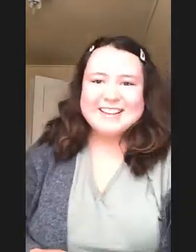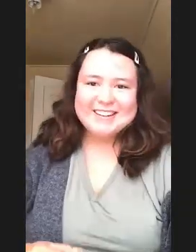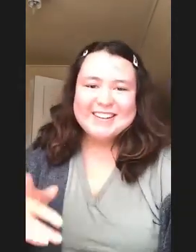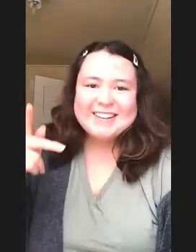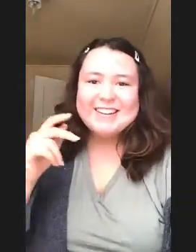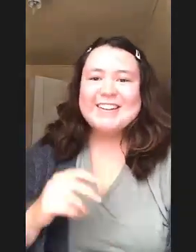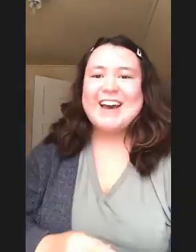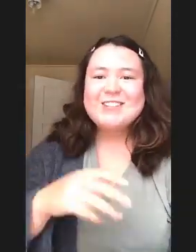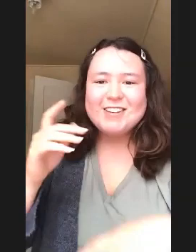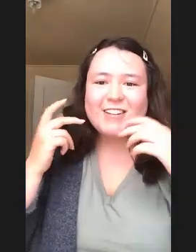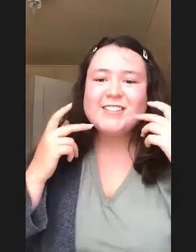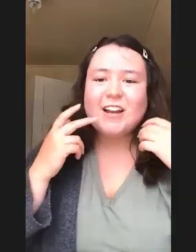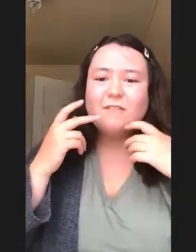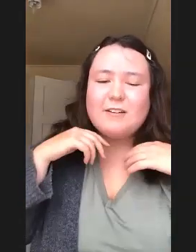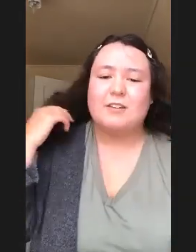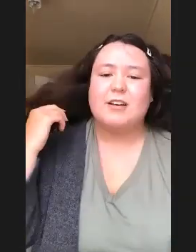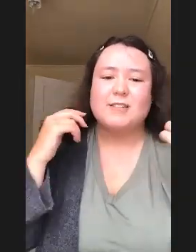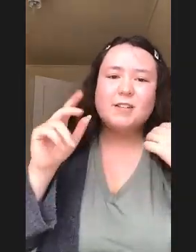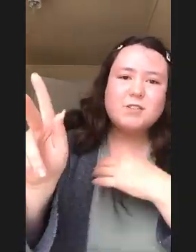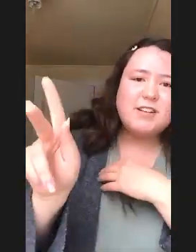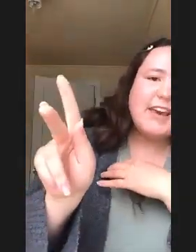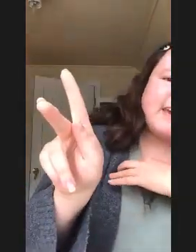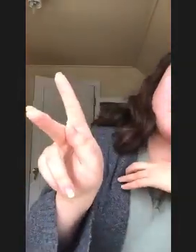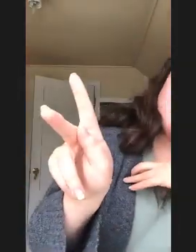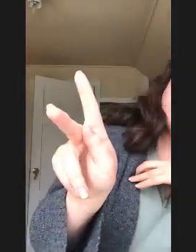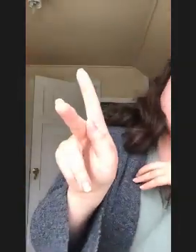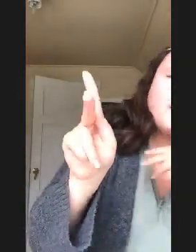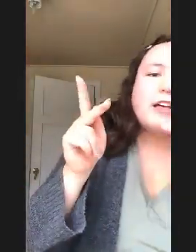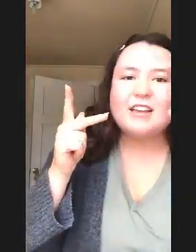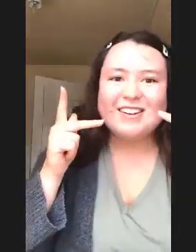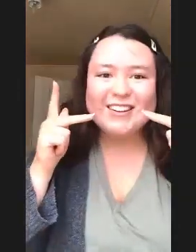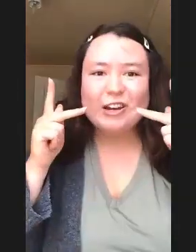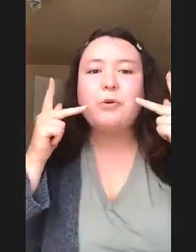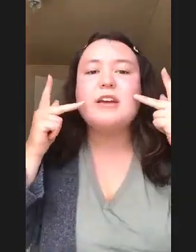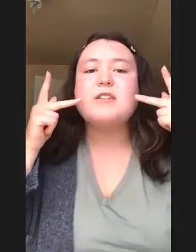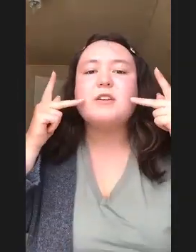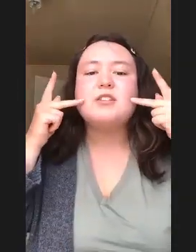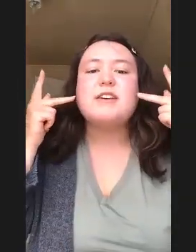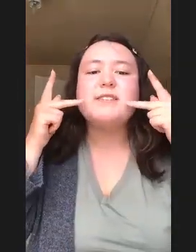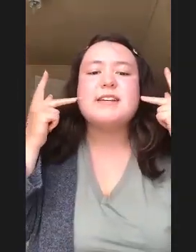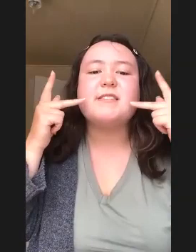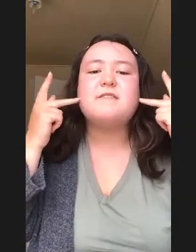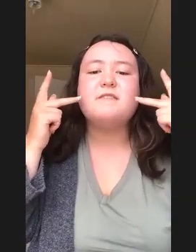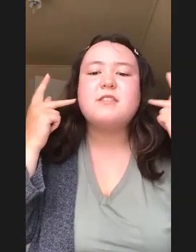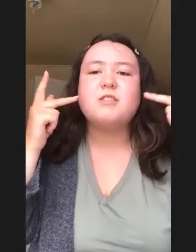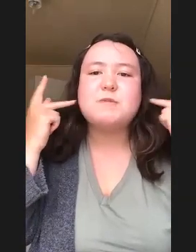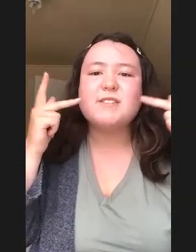then actually kitten's kind of fun because you're doing K, and then you're putting it to your cheeks as if there's